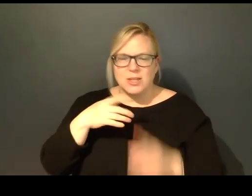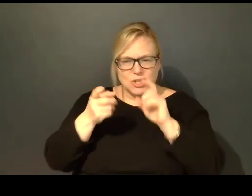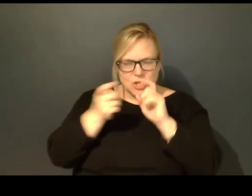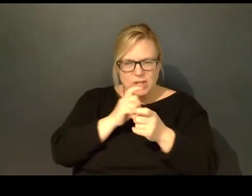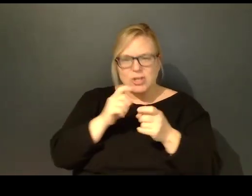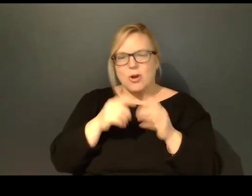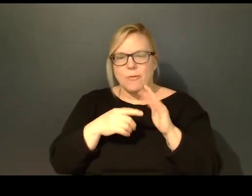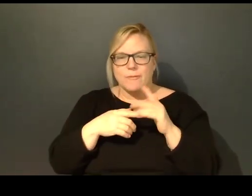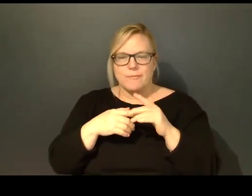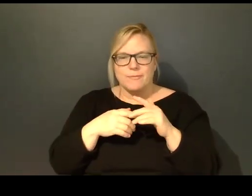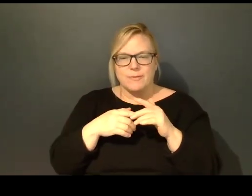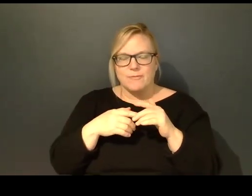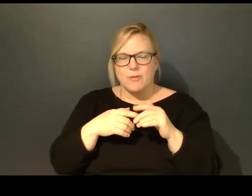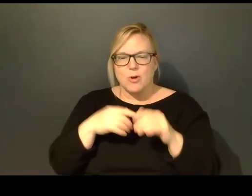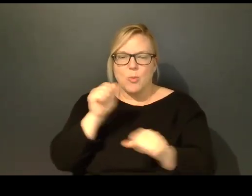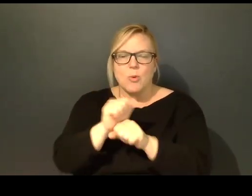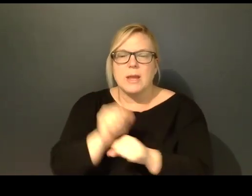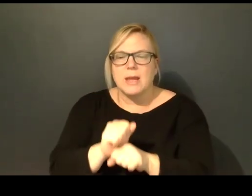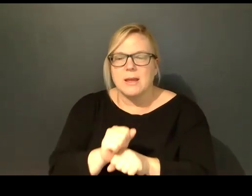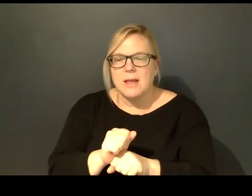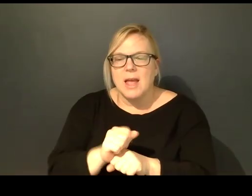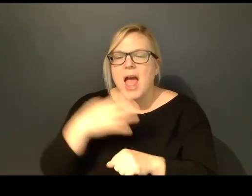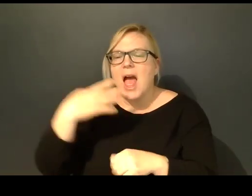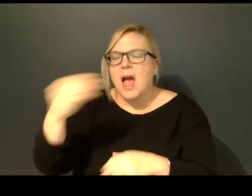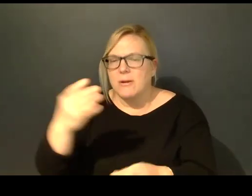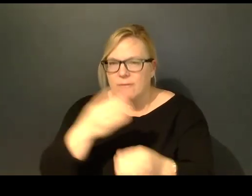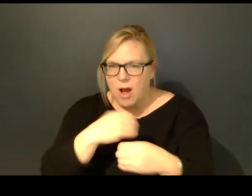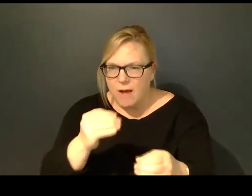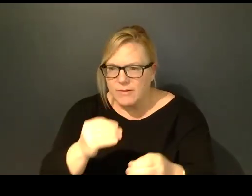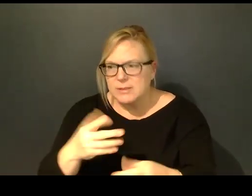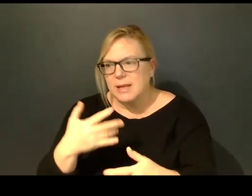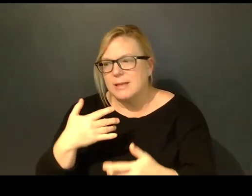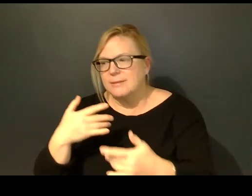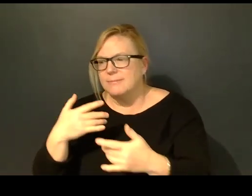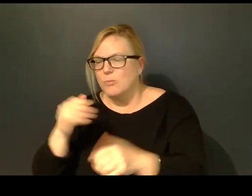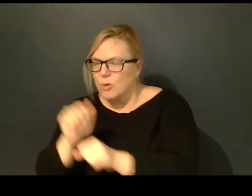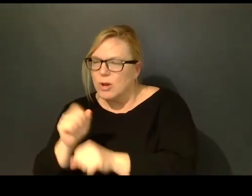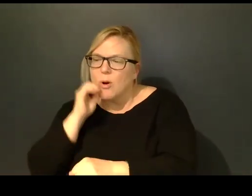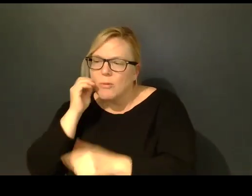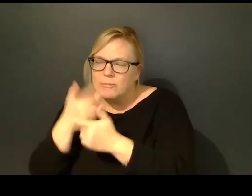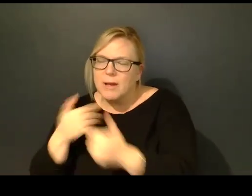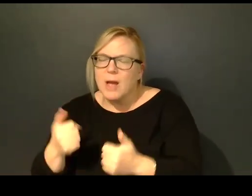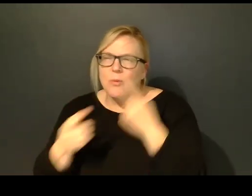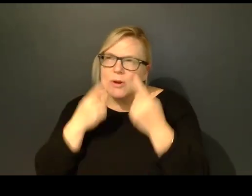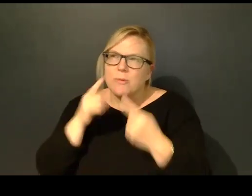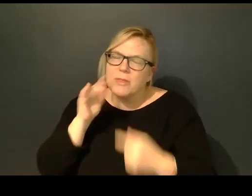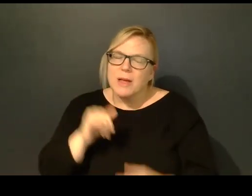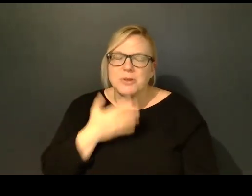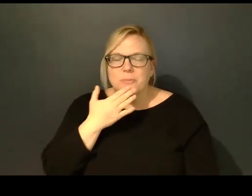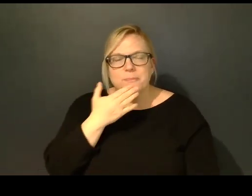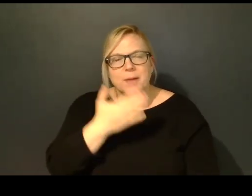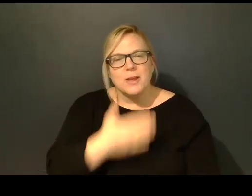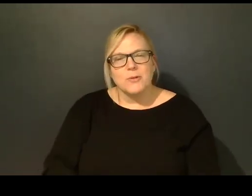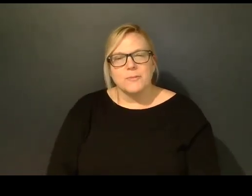work and to teleconferencing, if that had been helpful or not. So it's really good to hear that it has. Yeah. Franco, what about with your clients? What sort